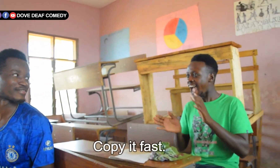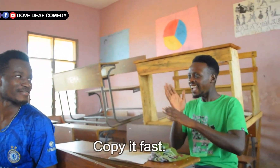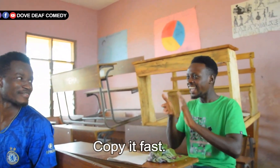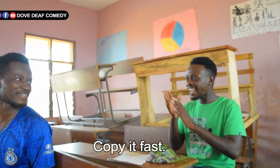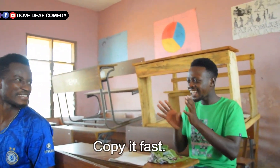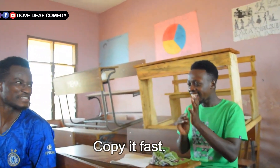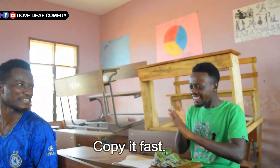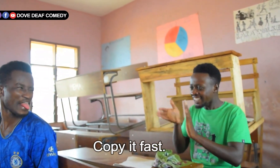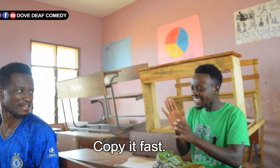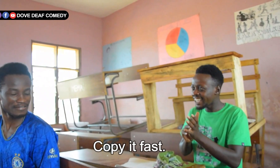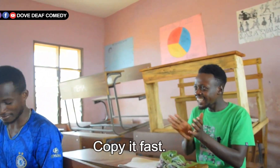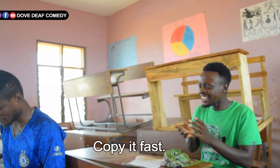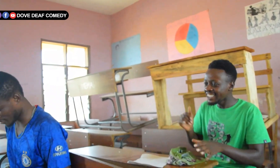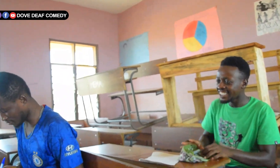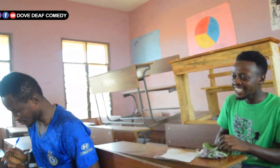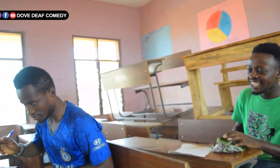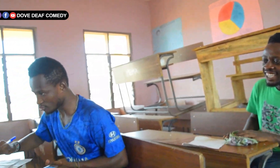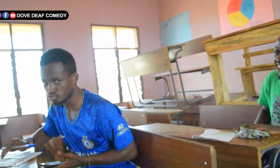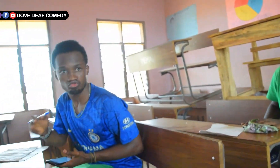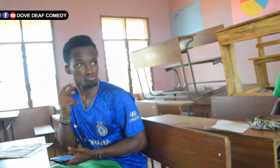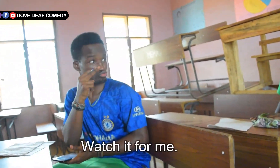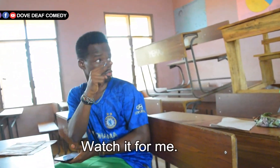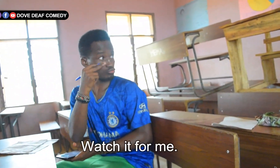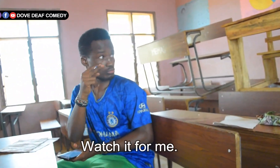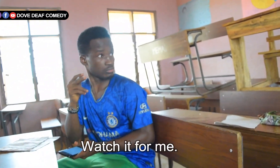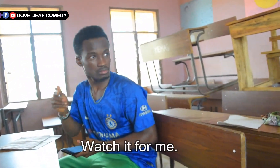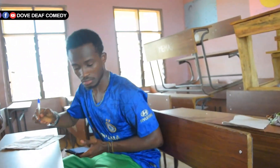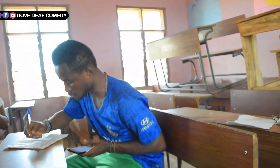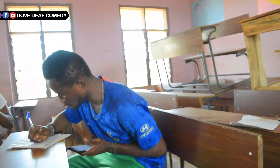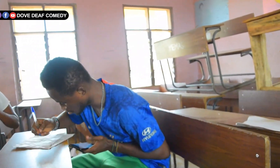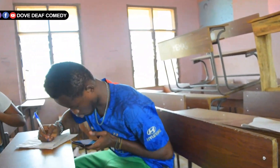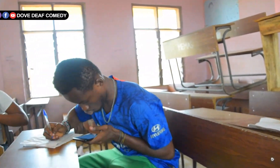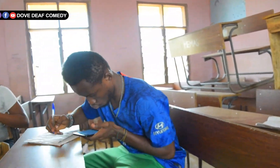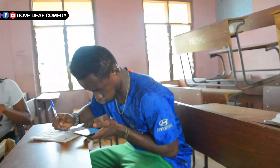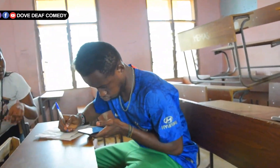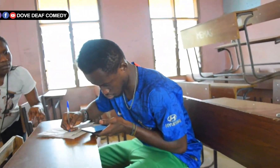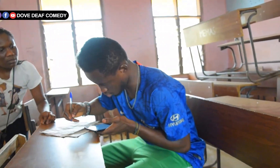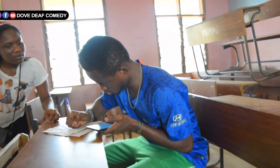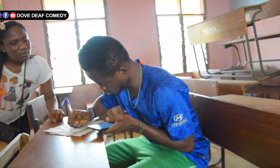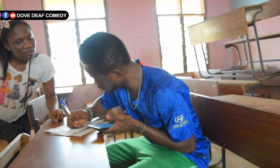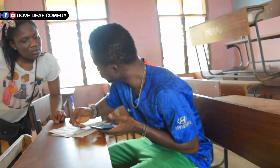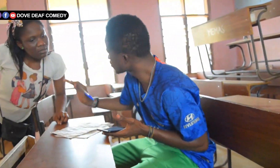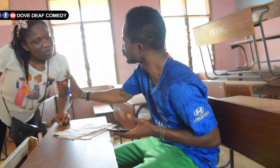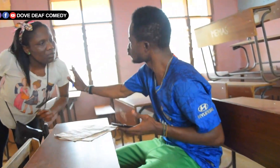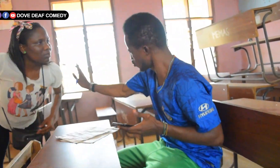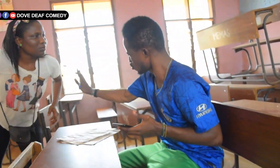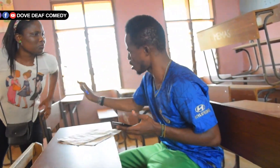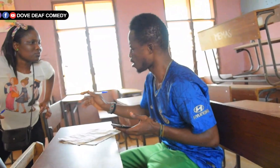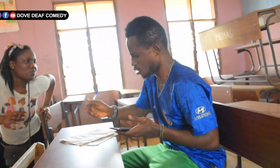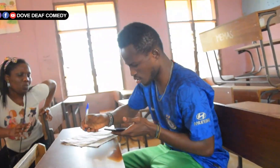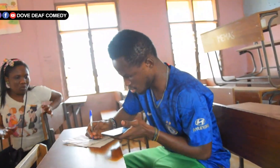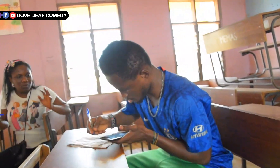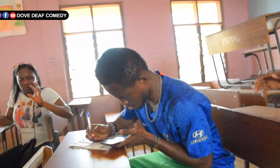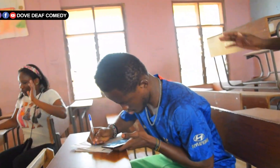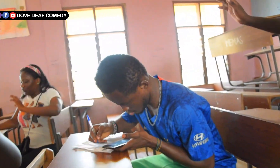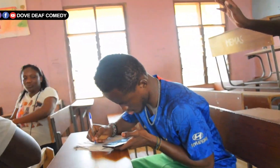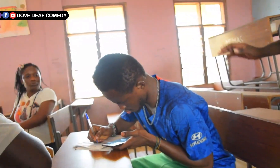Copy it fast. Watch it for me.